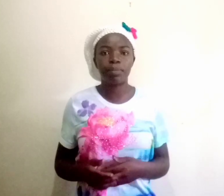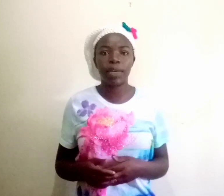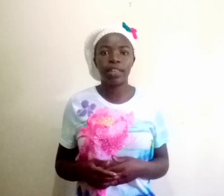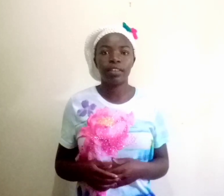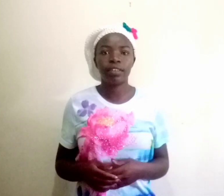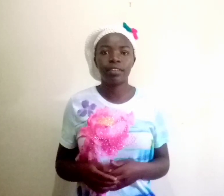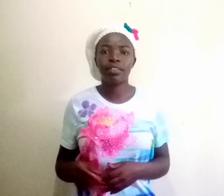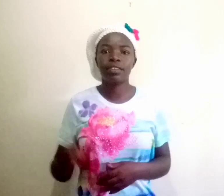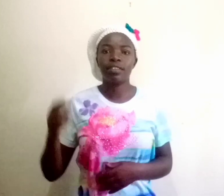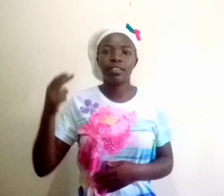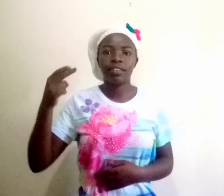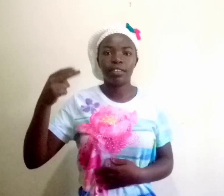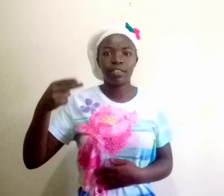spell.